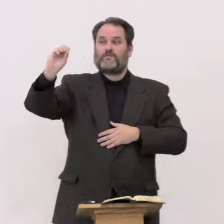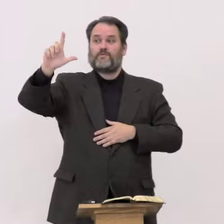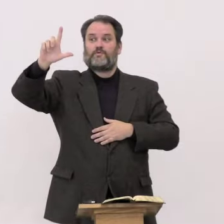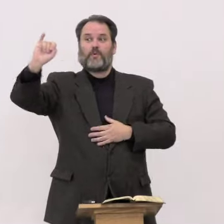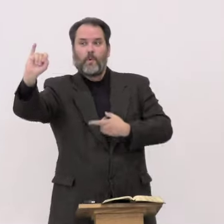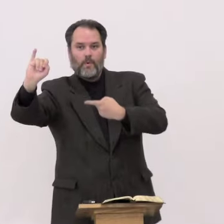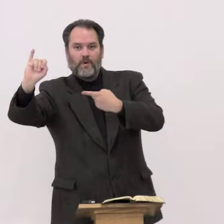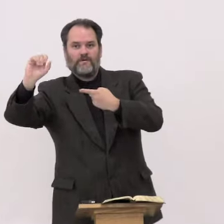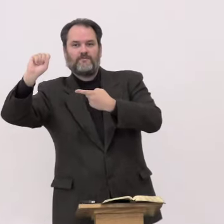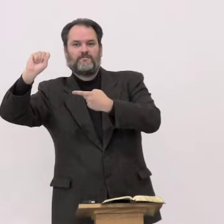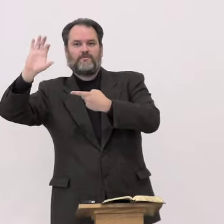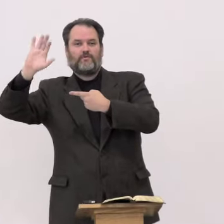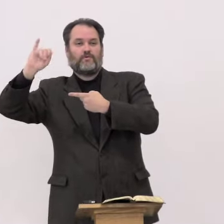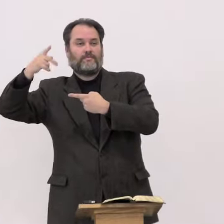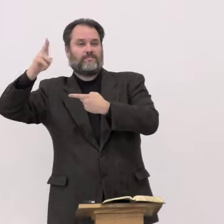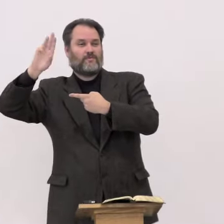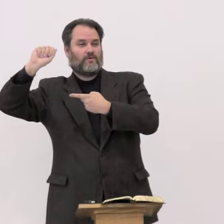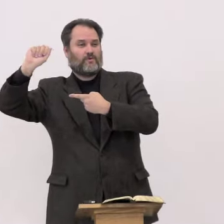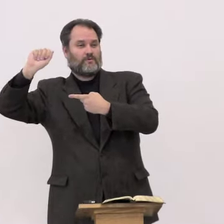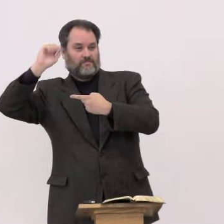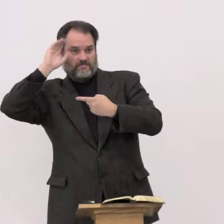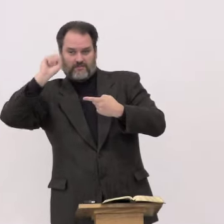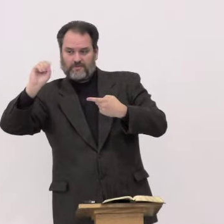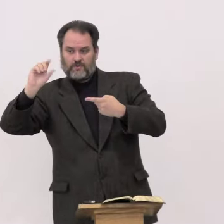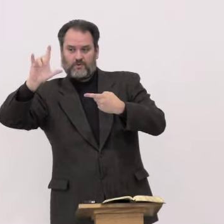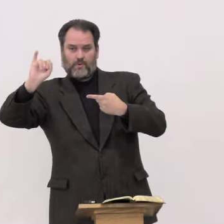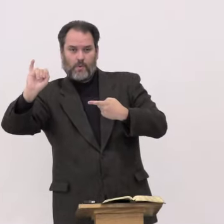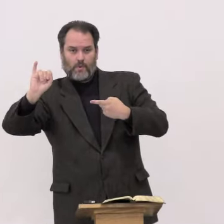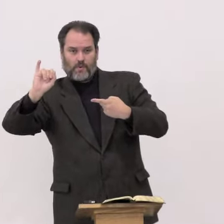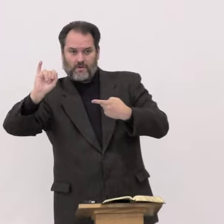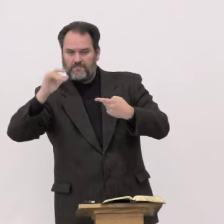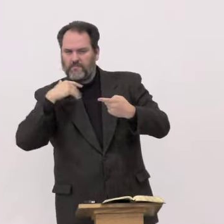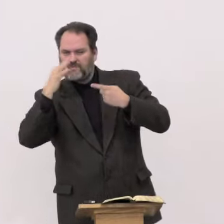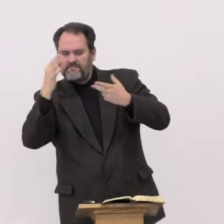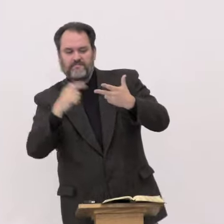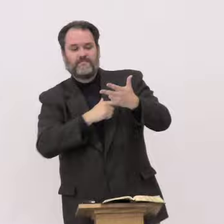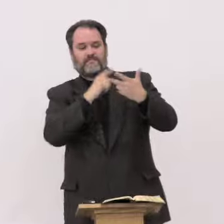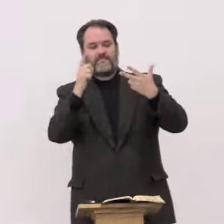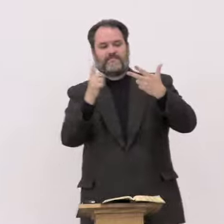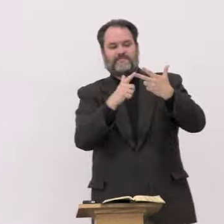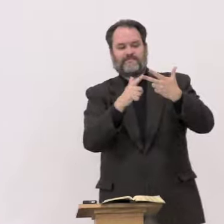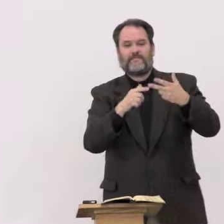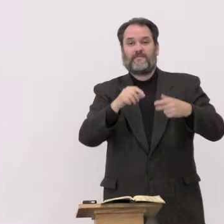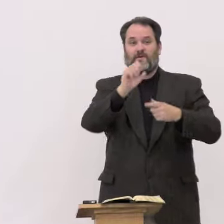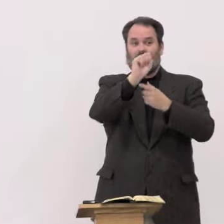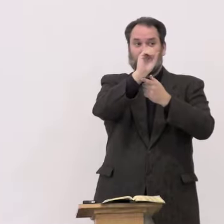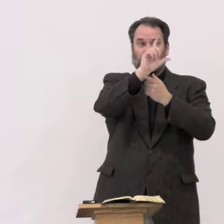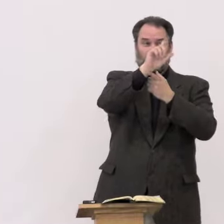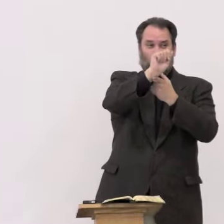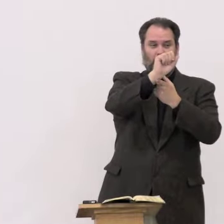Something about holiness, scripture holiness, and then the second thing, or the third